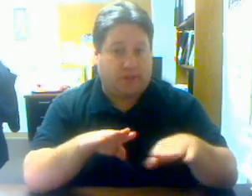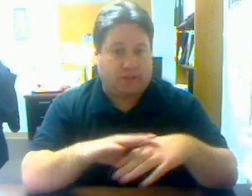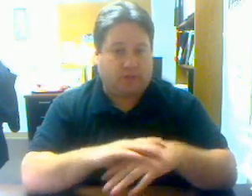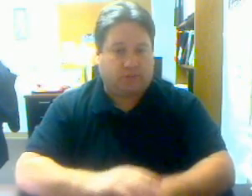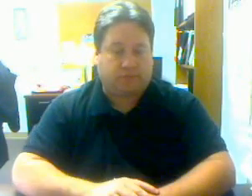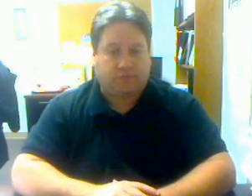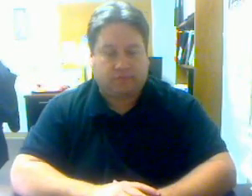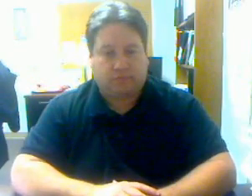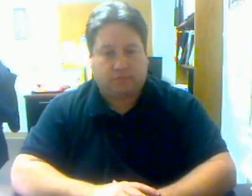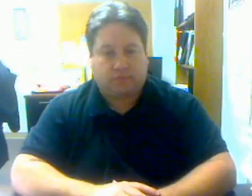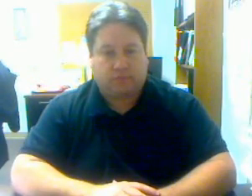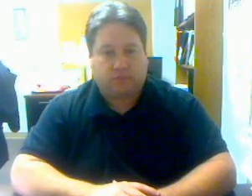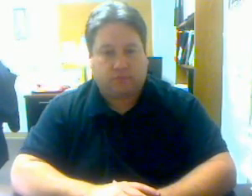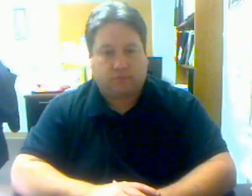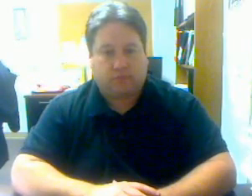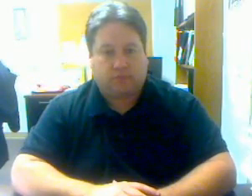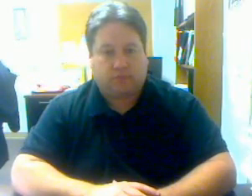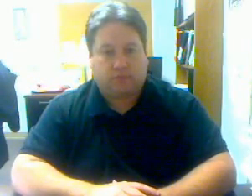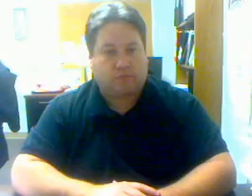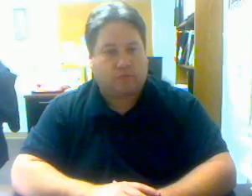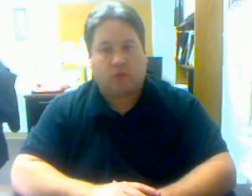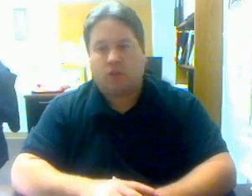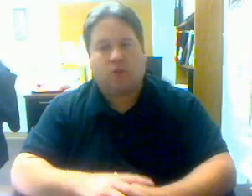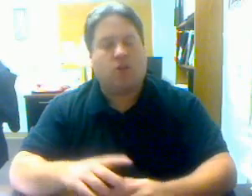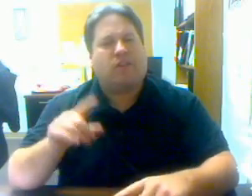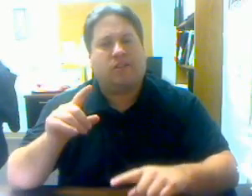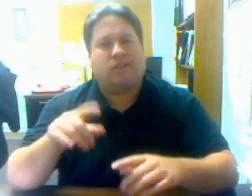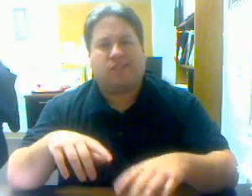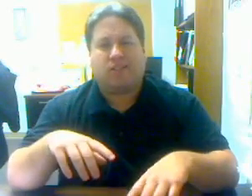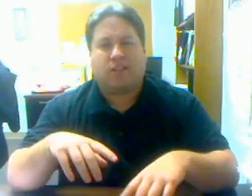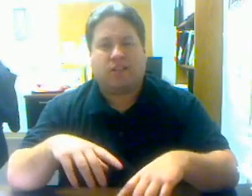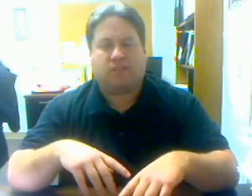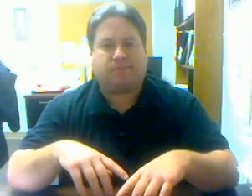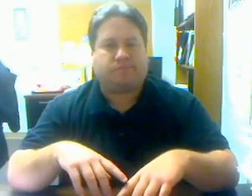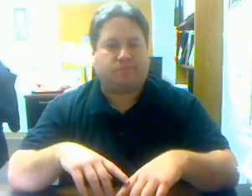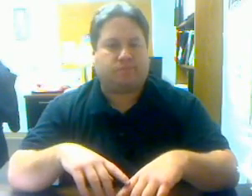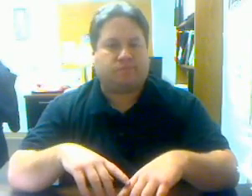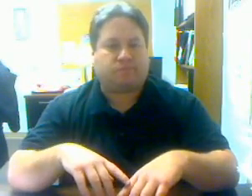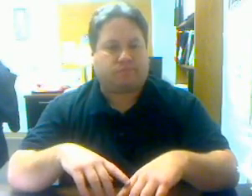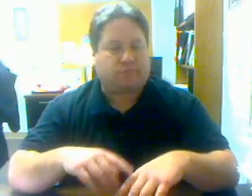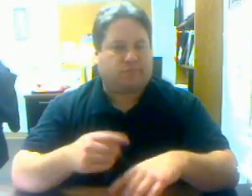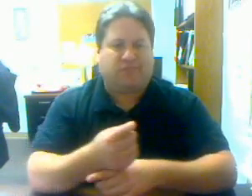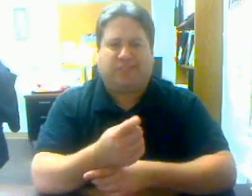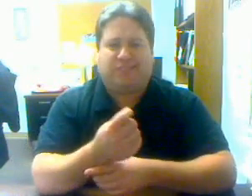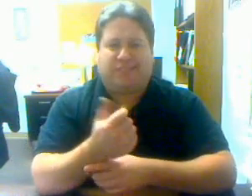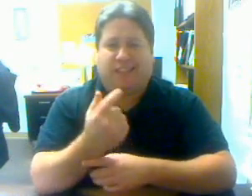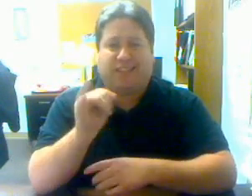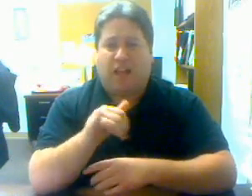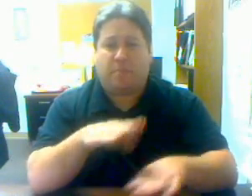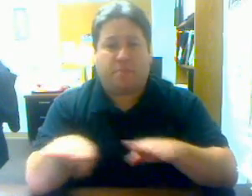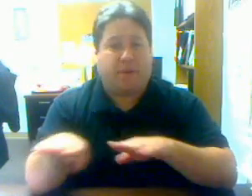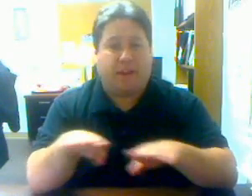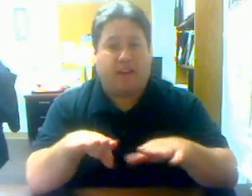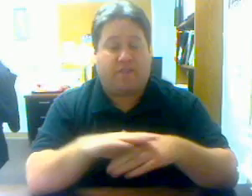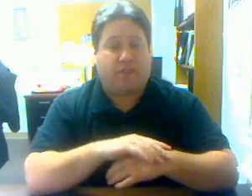Shaping, replacing behavior, we can't just squash a behavior. Frank brings to the table, we're going to just not let Frank ever bring the table.